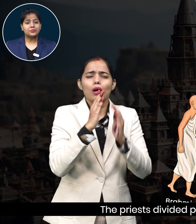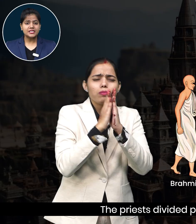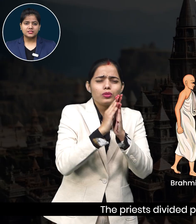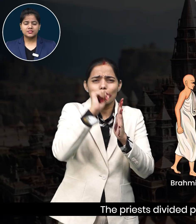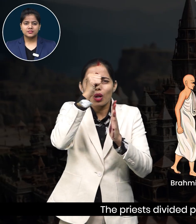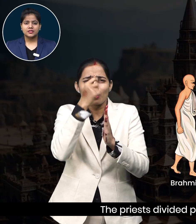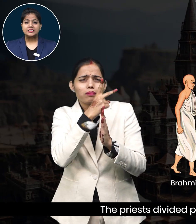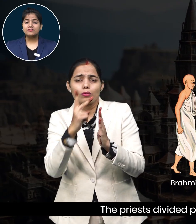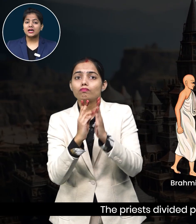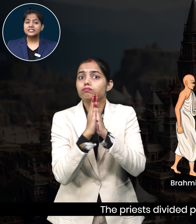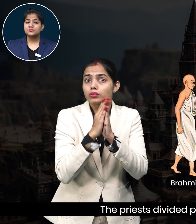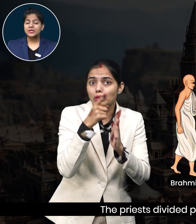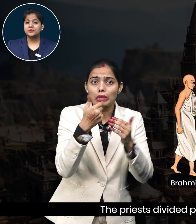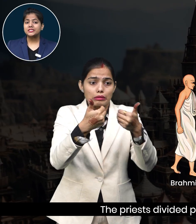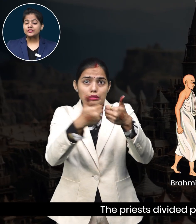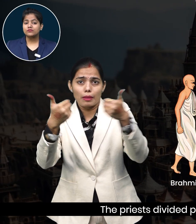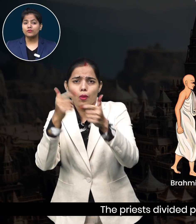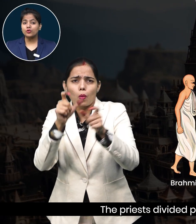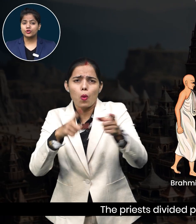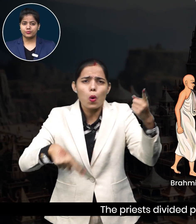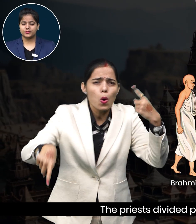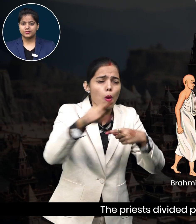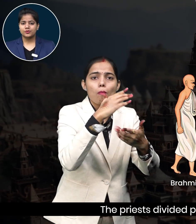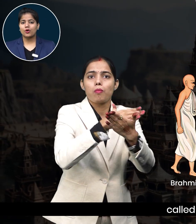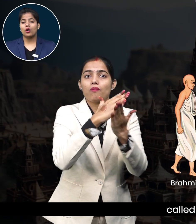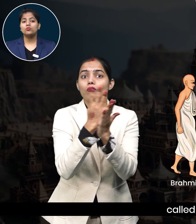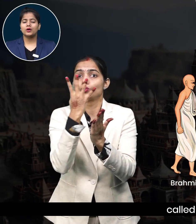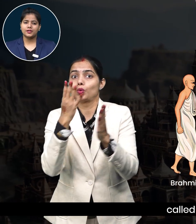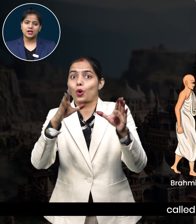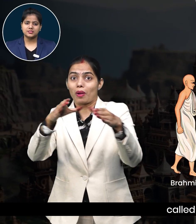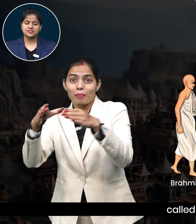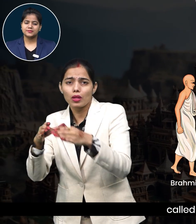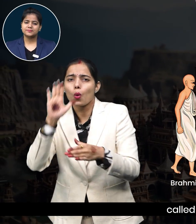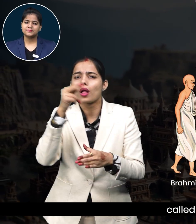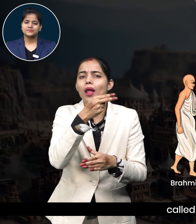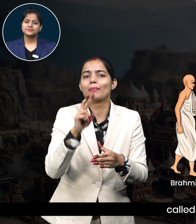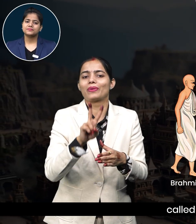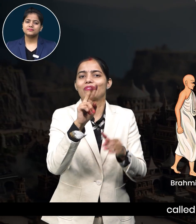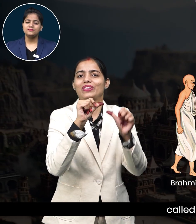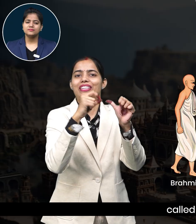The priests divided people into 4 groups called Varnas.